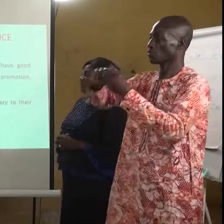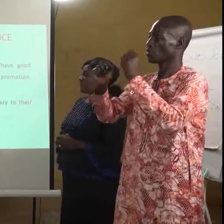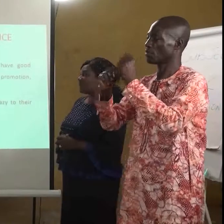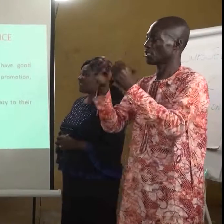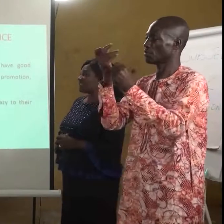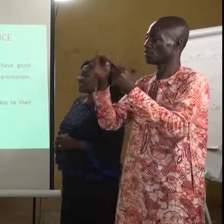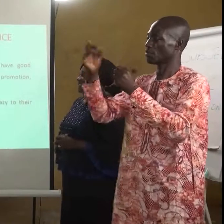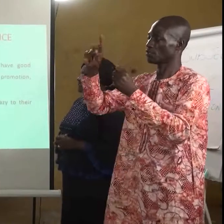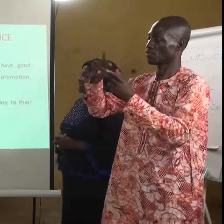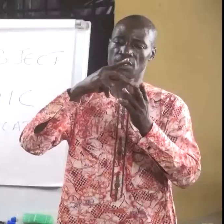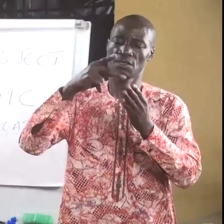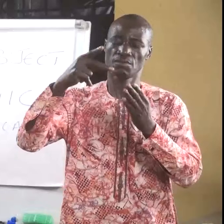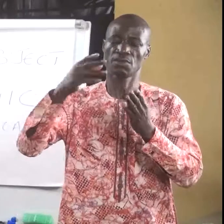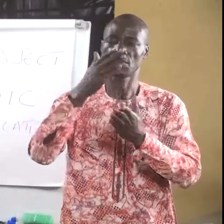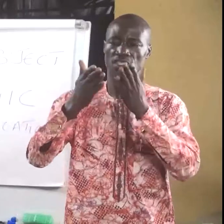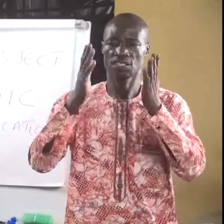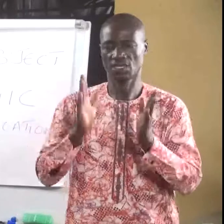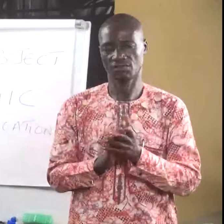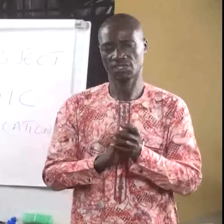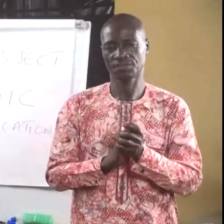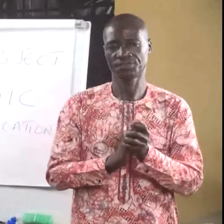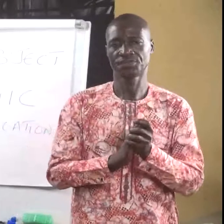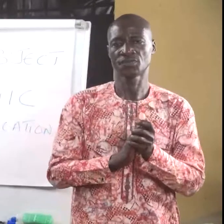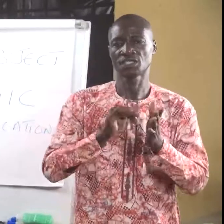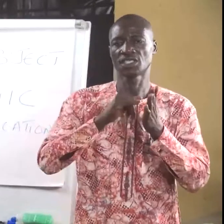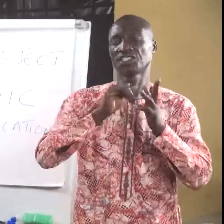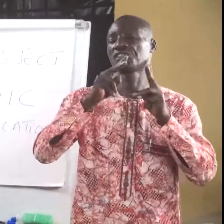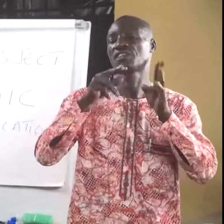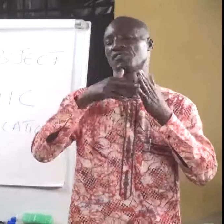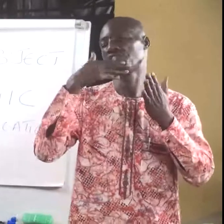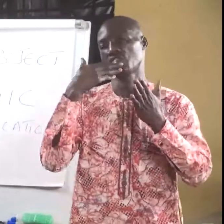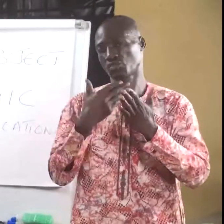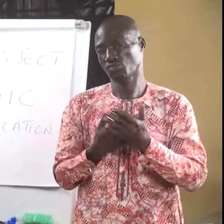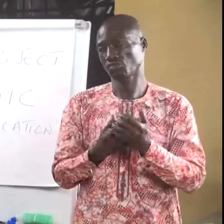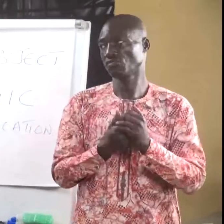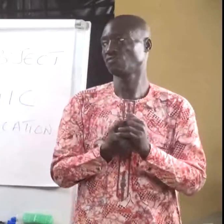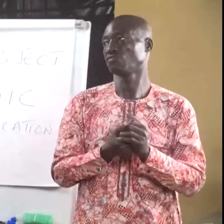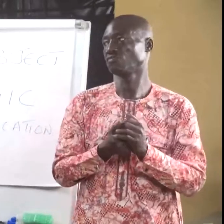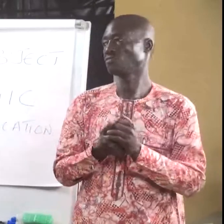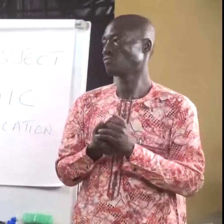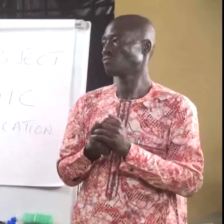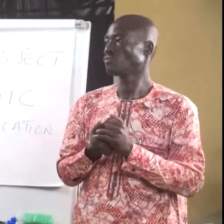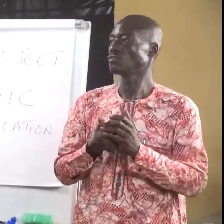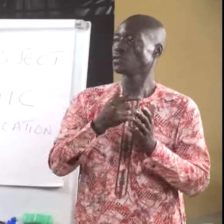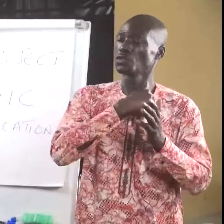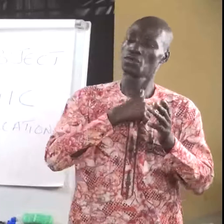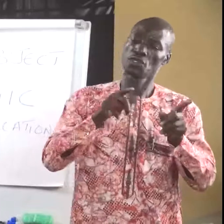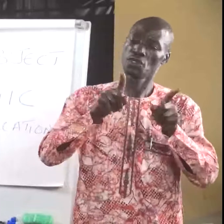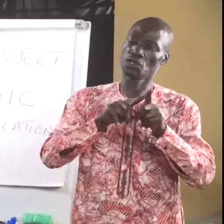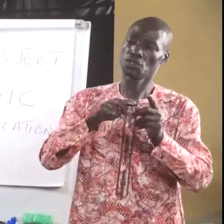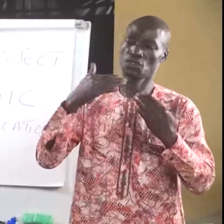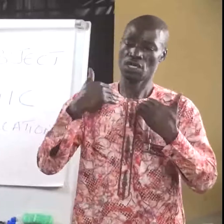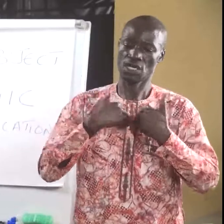of public service is by rewarding the public servant. We also have